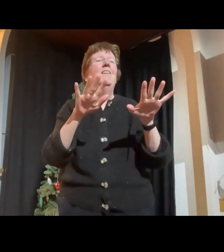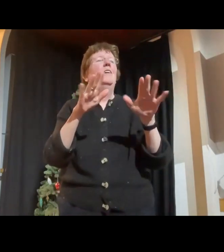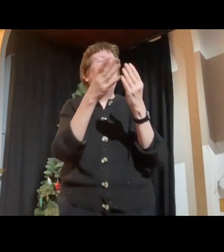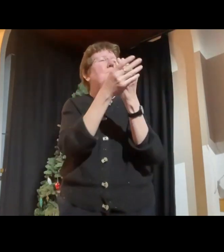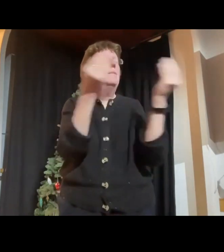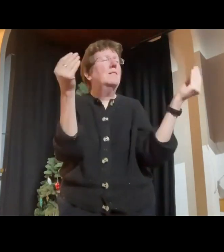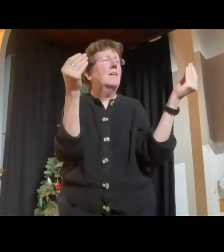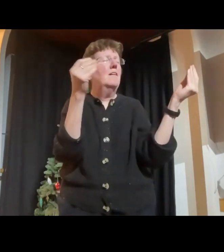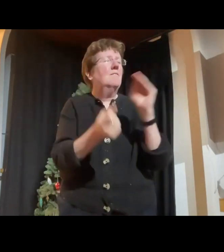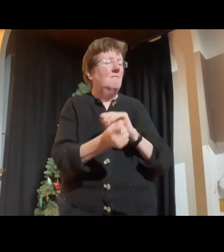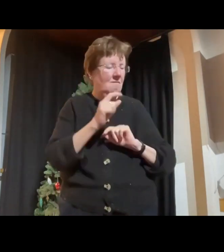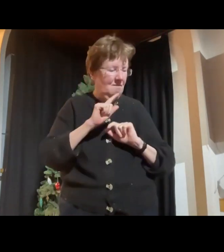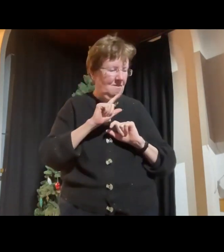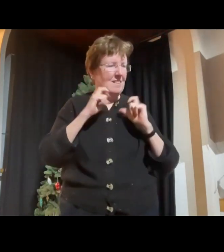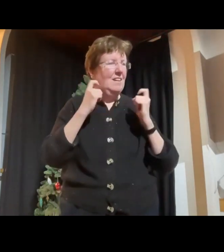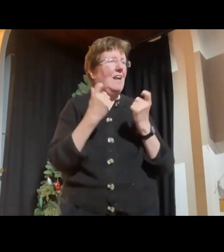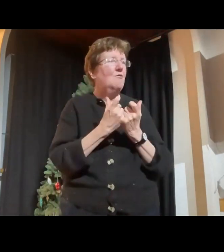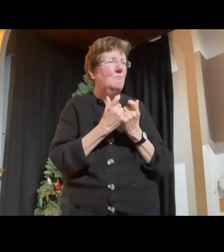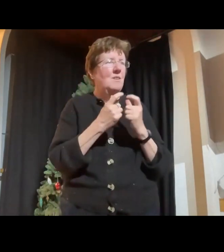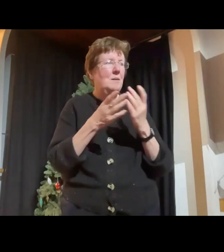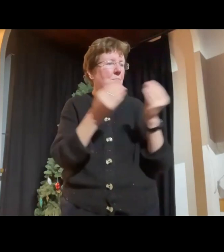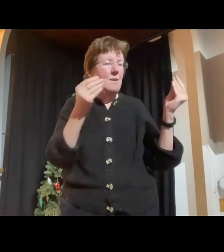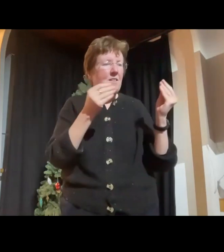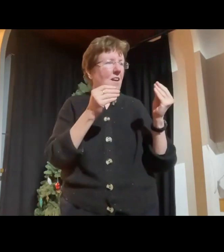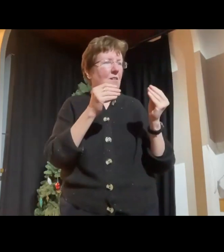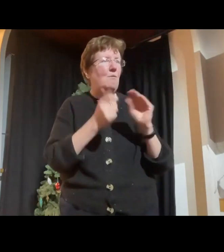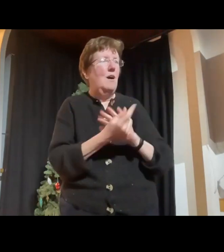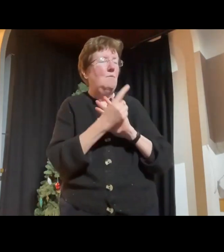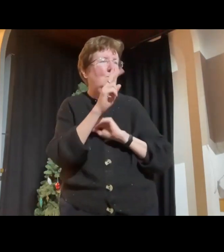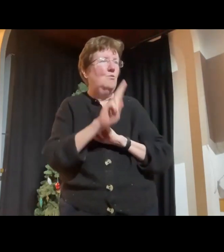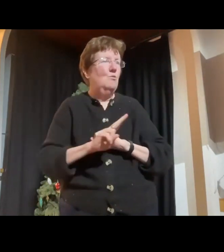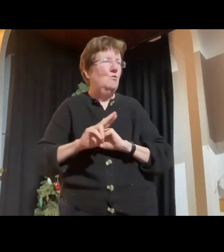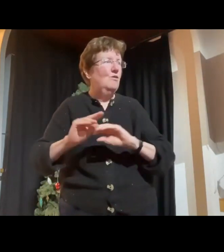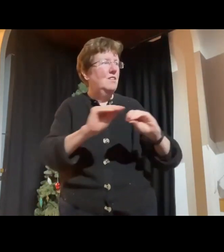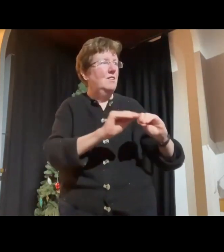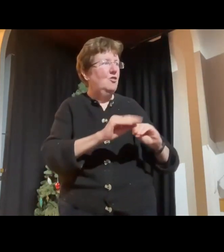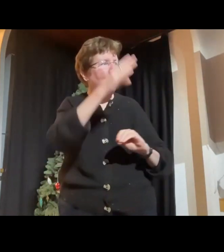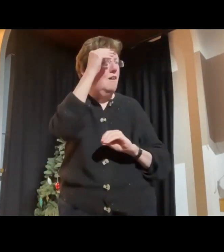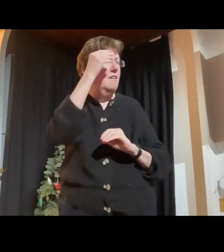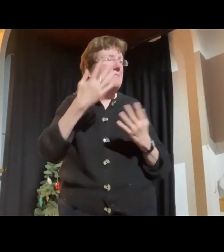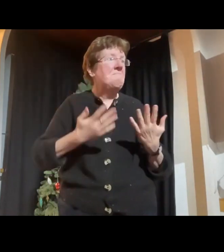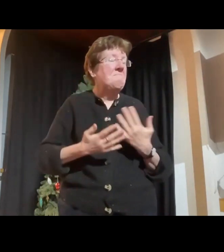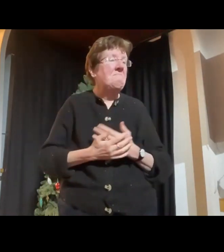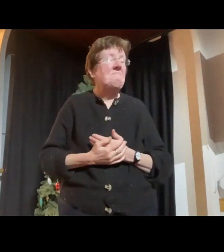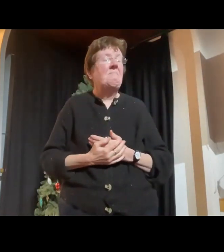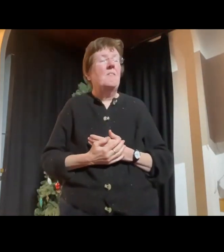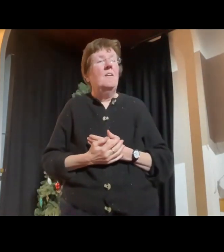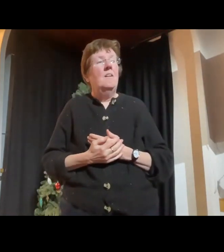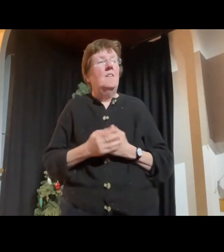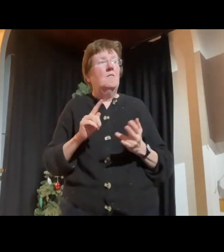over Scotland, and we said, well look, this looks the same everywhere, but you're all missing what happens in the classroom in